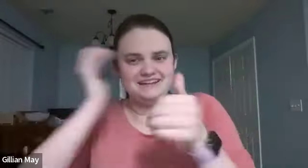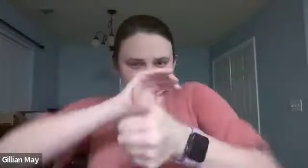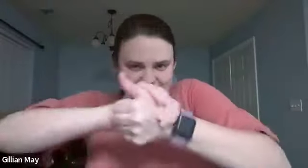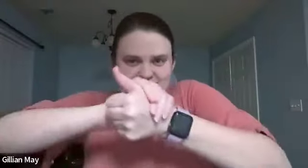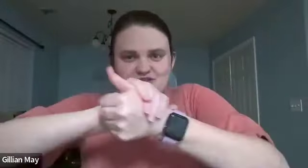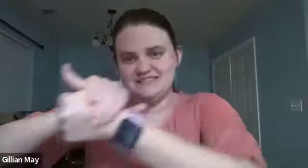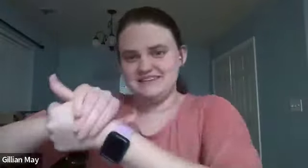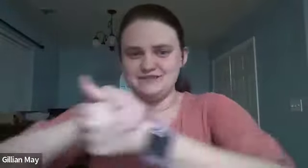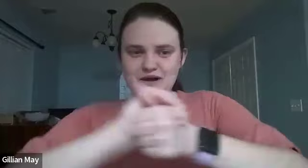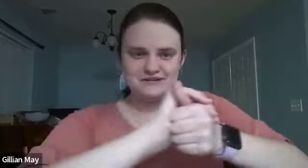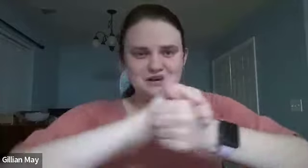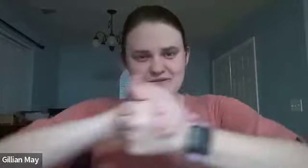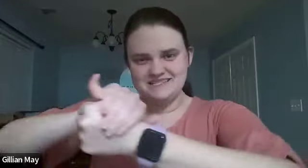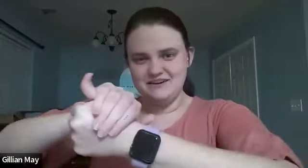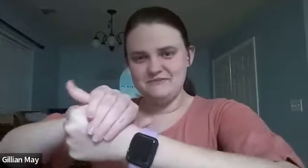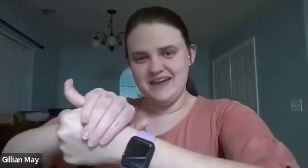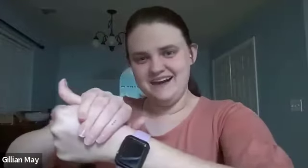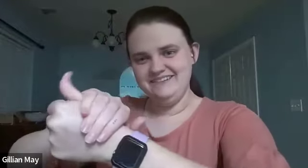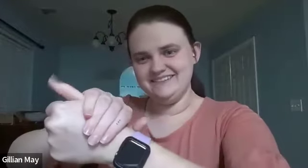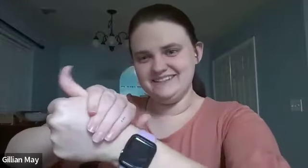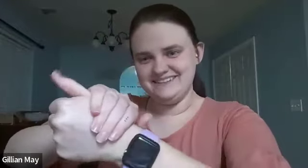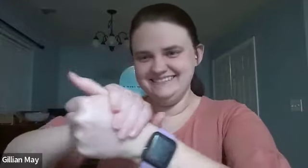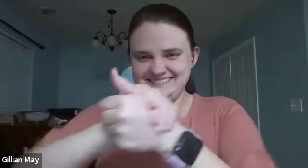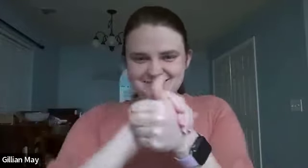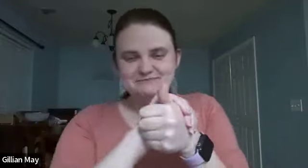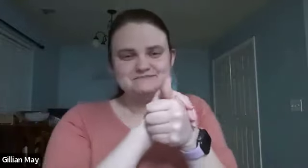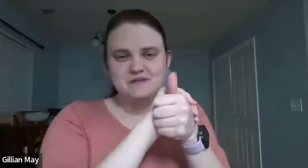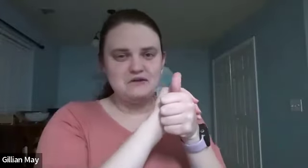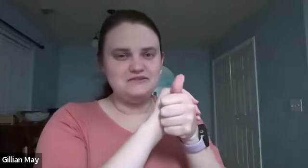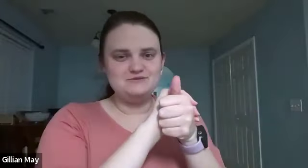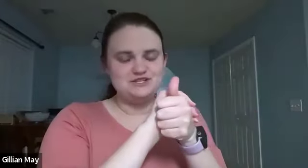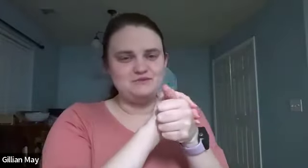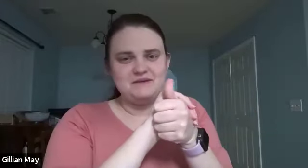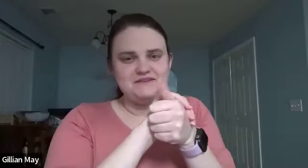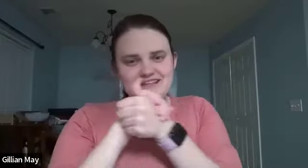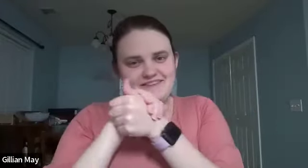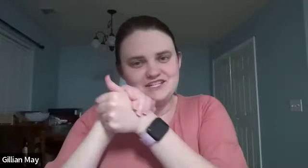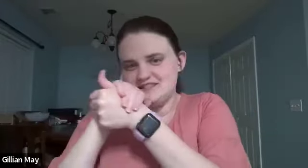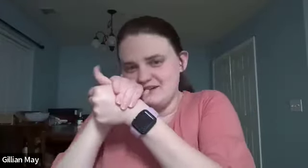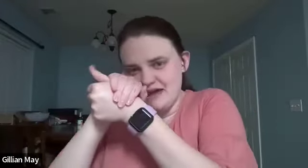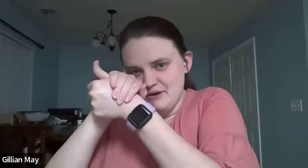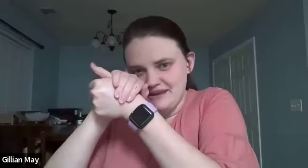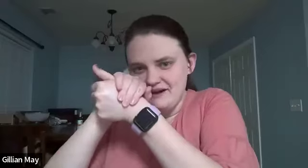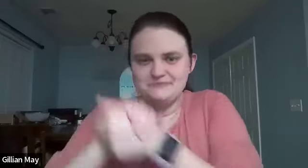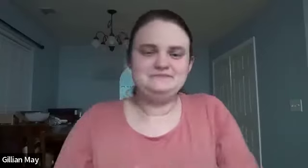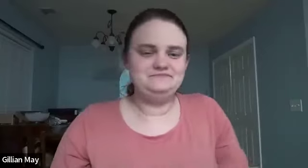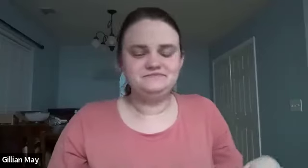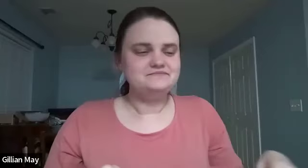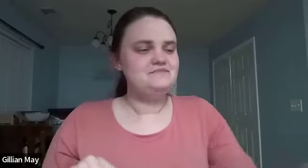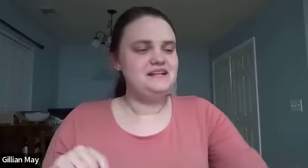to visually see. That's why I always turn myself. But yeah, little turtle. I don't know. This one's just one of my favorites. I think it's just the little head poking out.